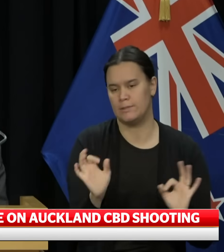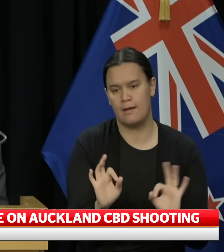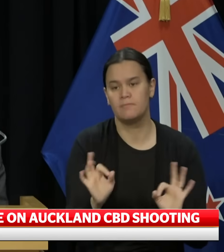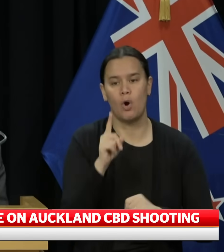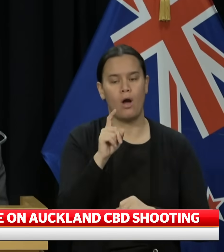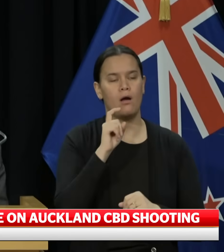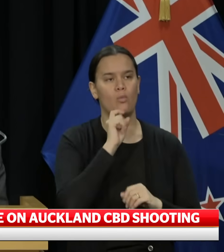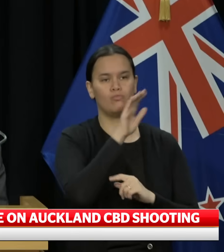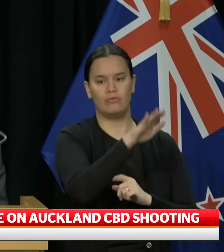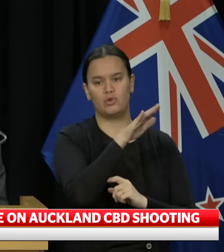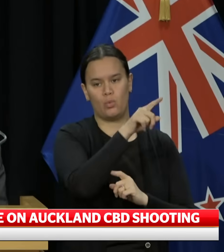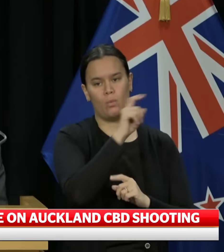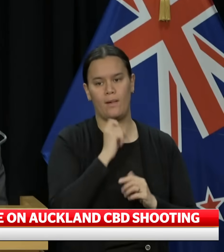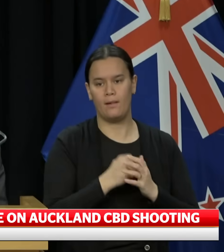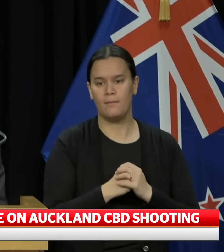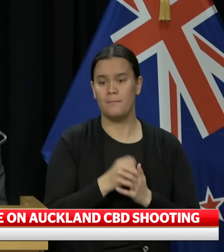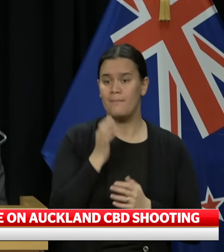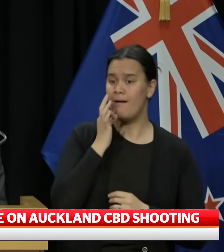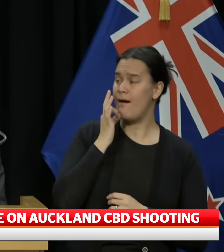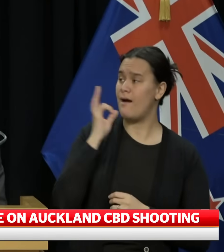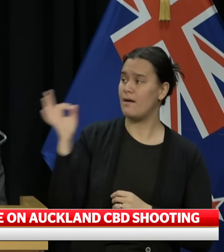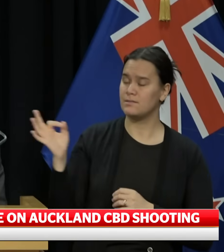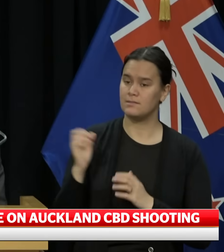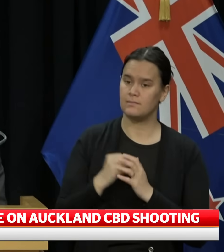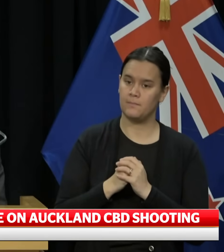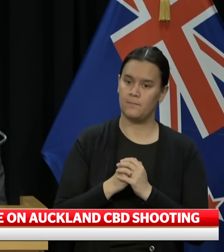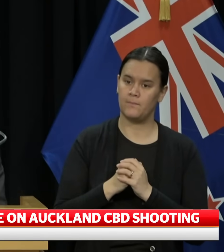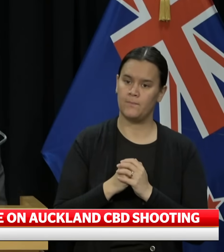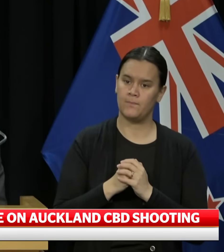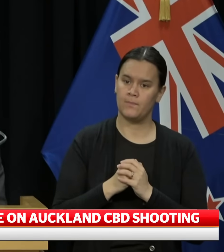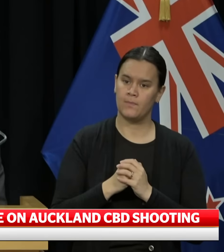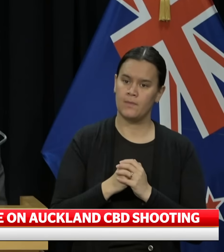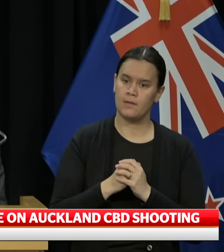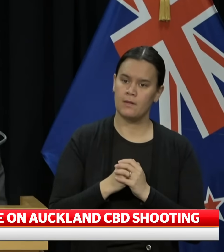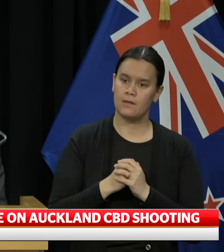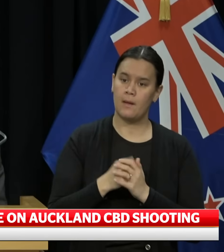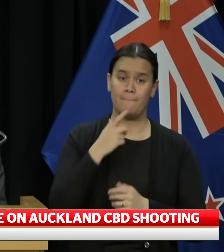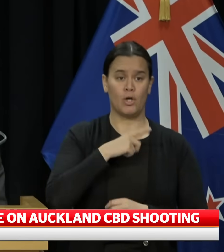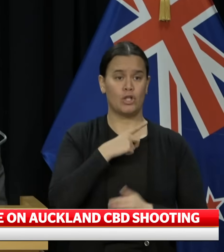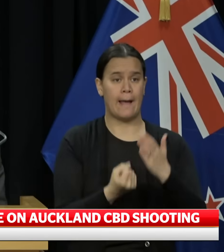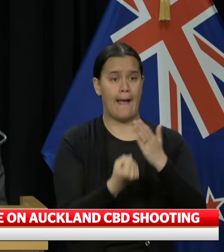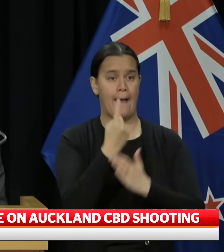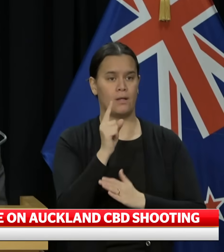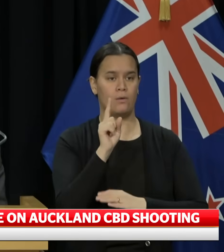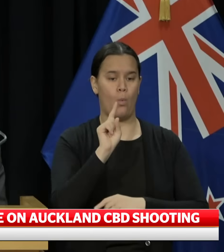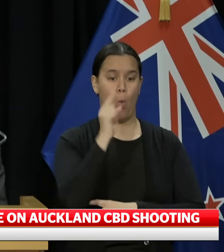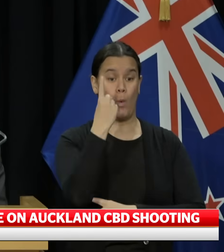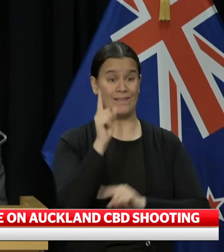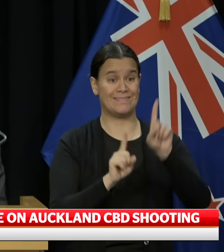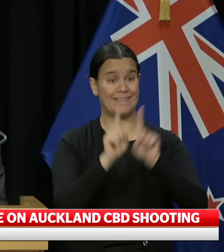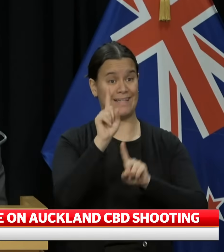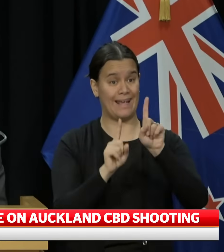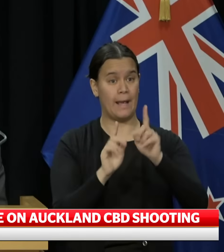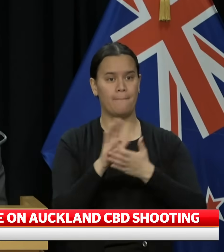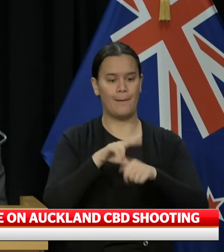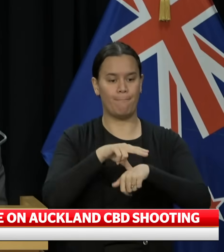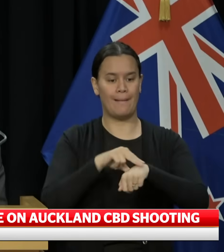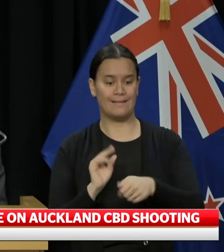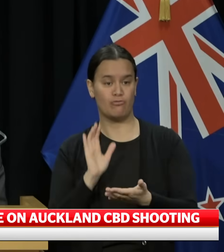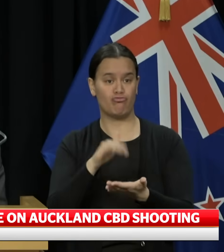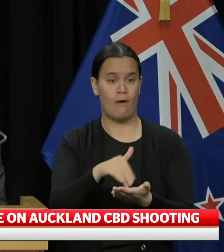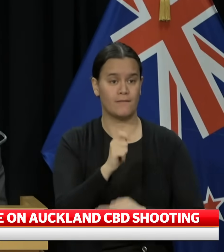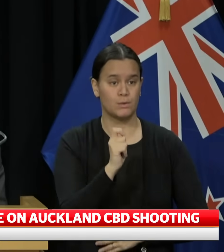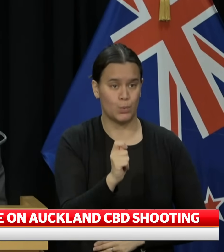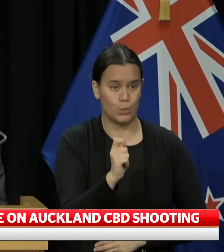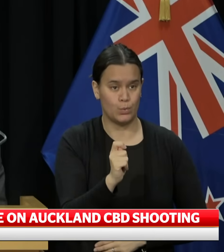about the location of that specialist service. Given that it was in the CBD, obviously they were able to get there quicker. Does this make